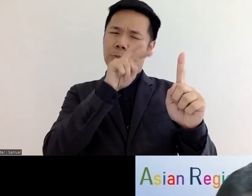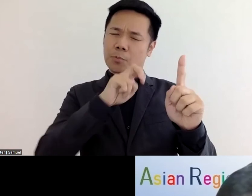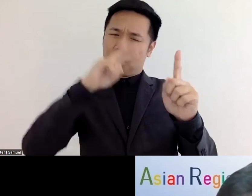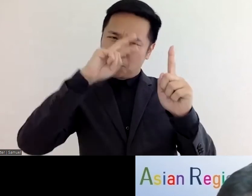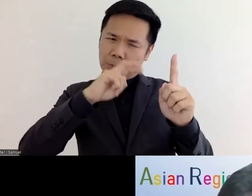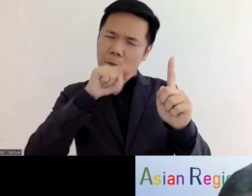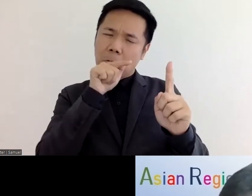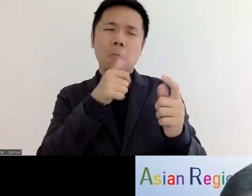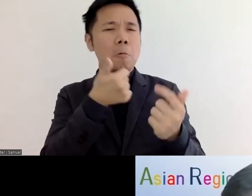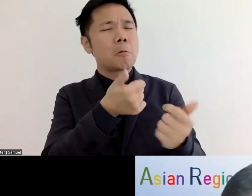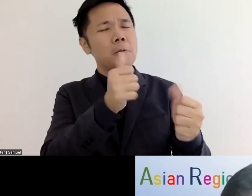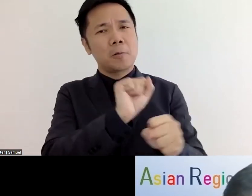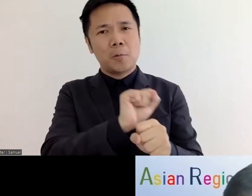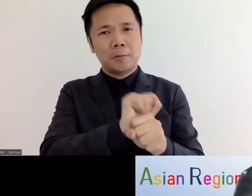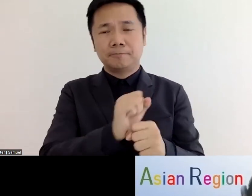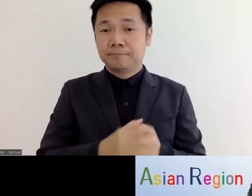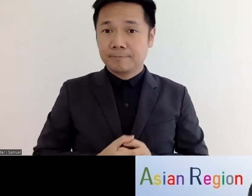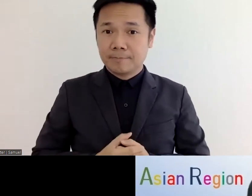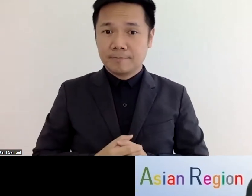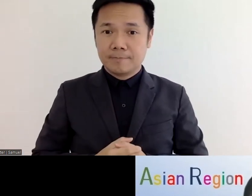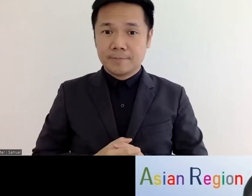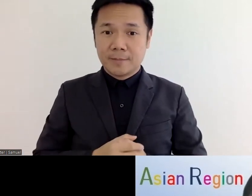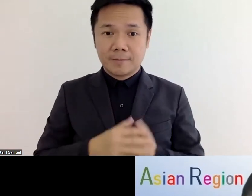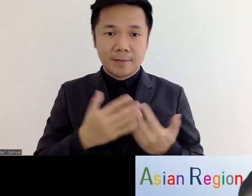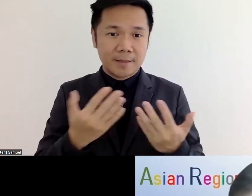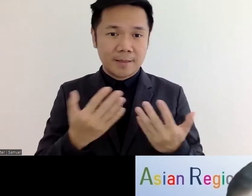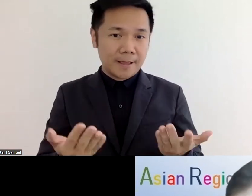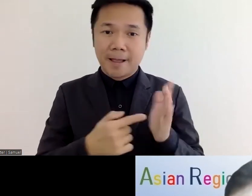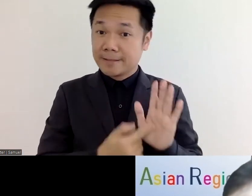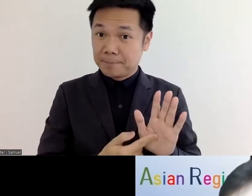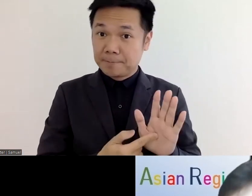do best. Like a deaf person can do the job